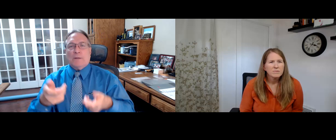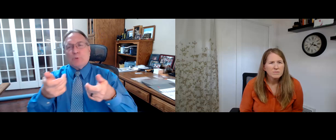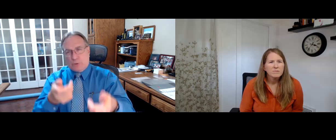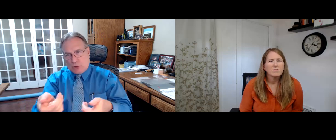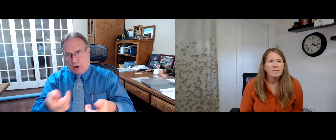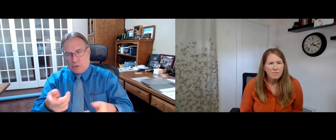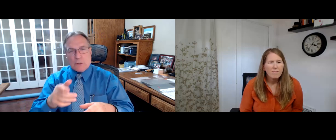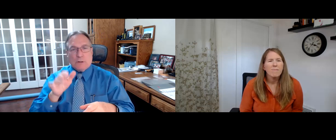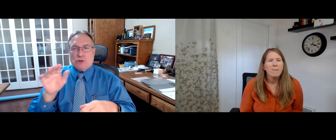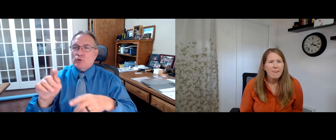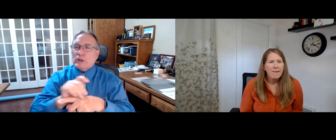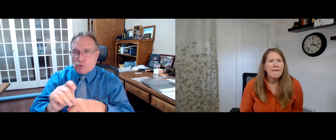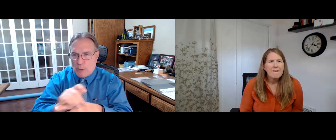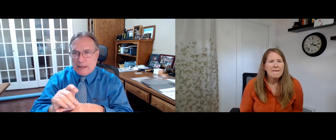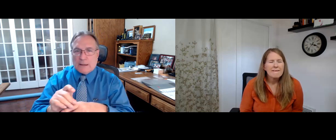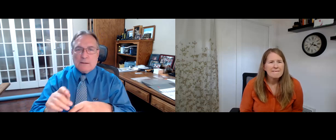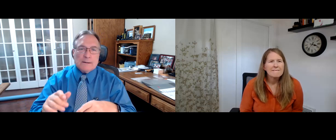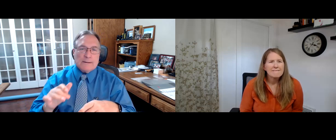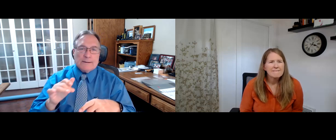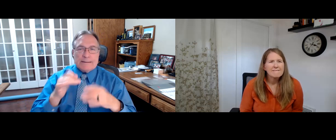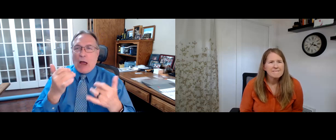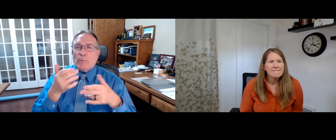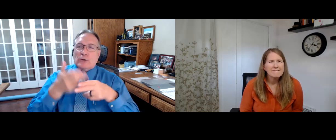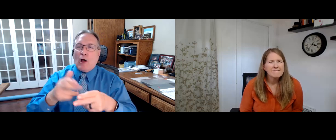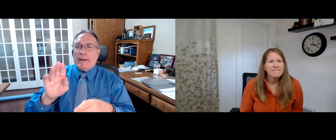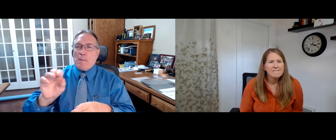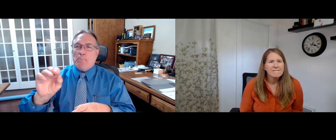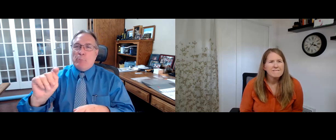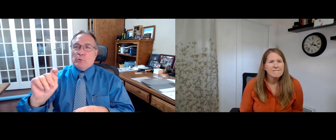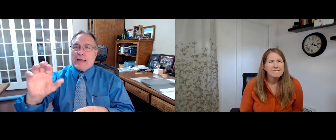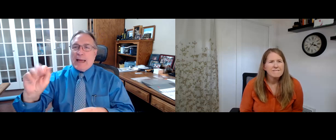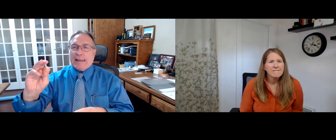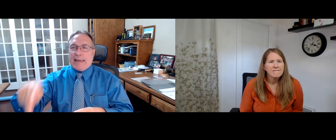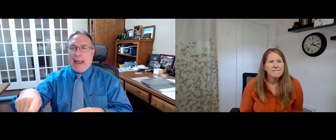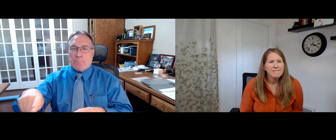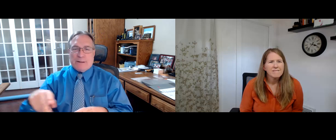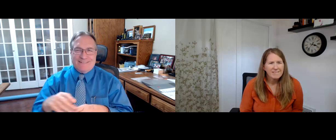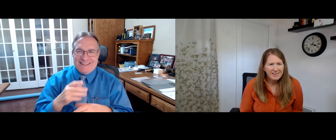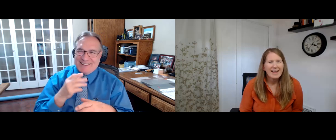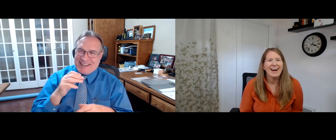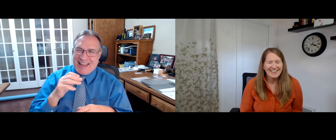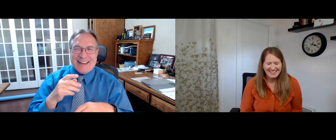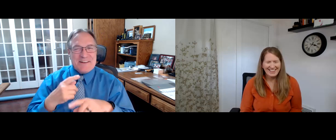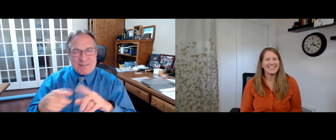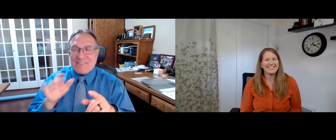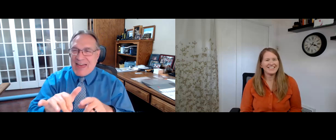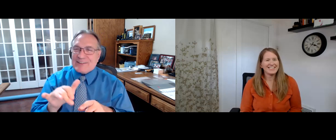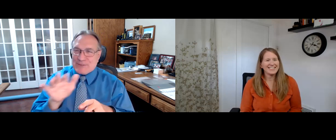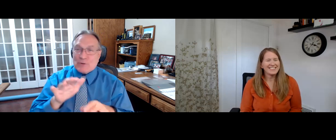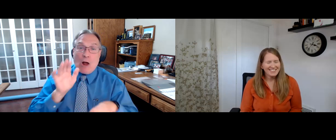put in charge to do the training. Now we'd call it boot camp. Okay, but that's what they were